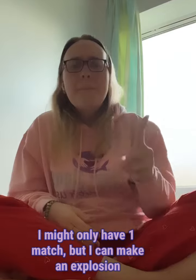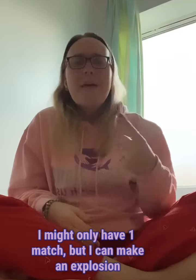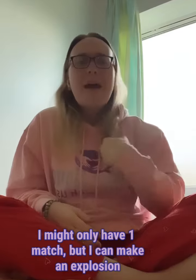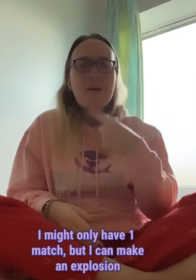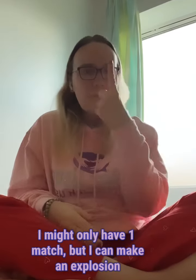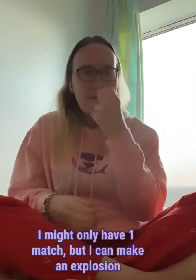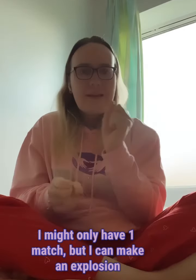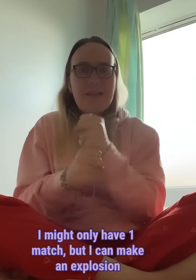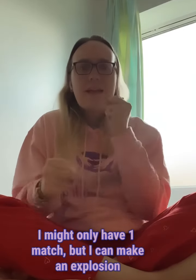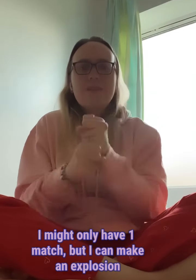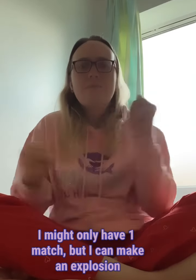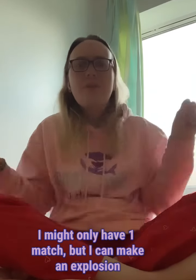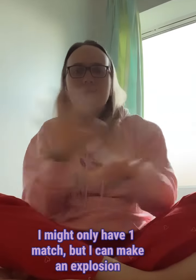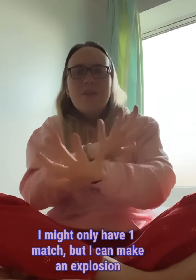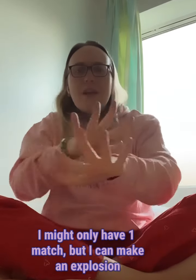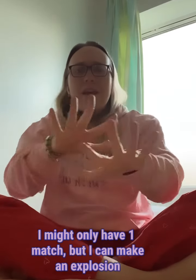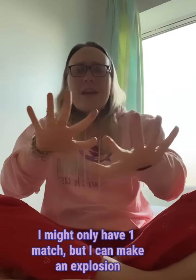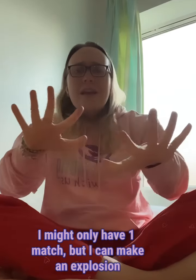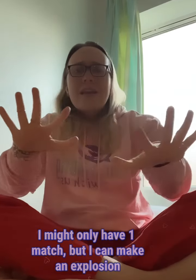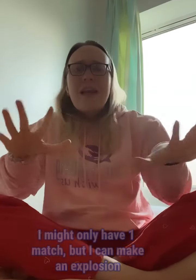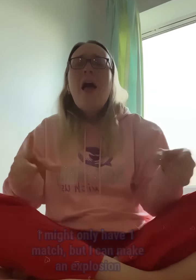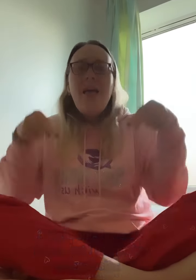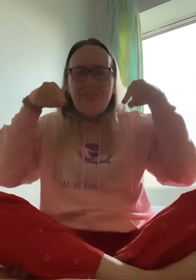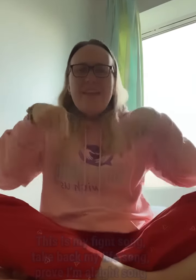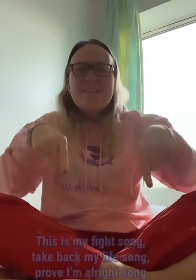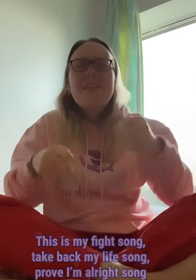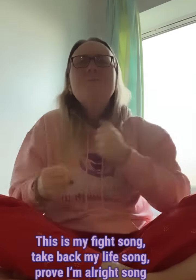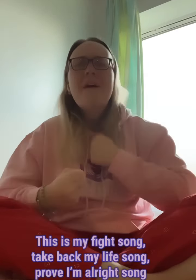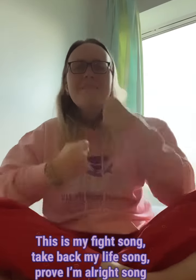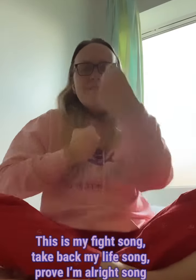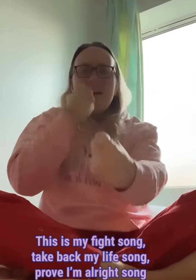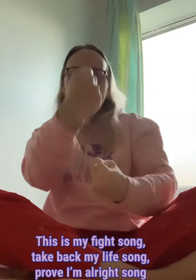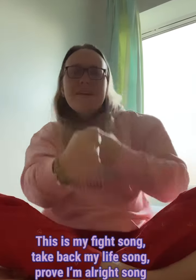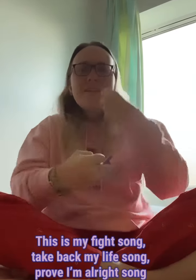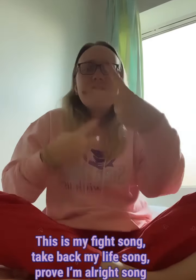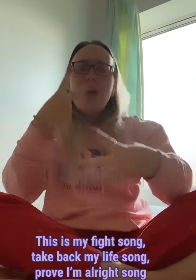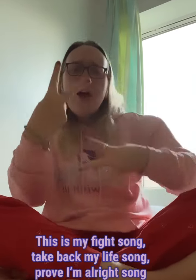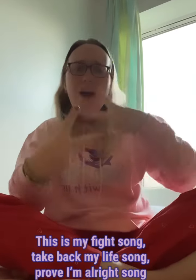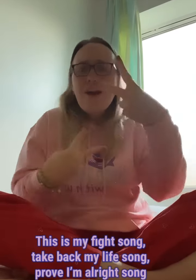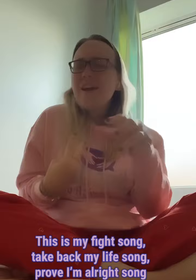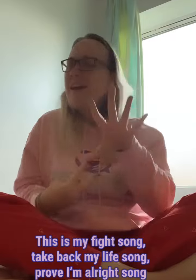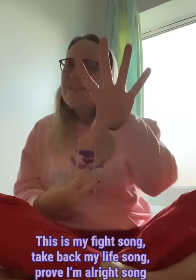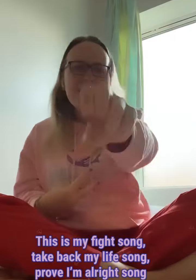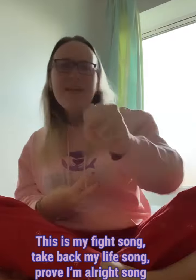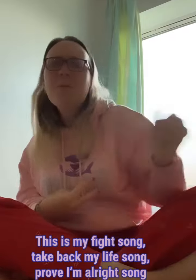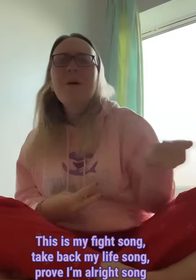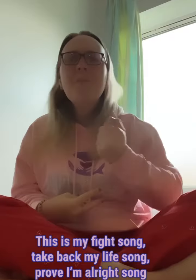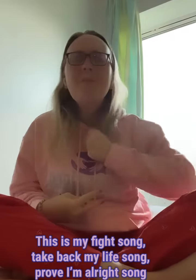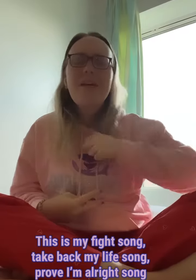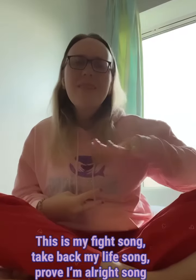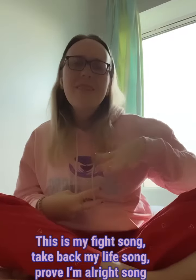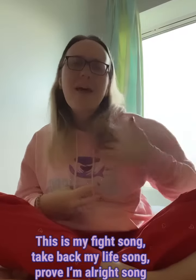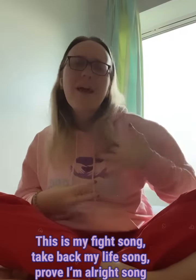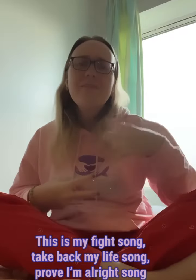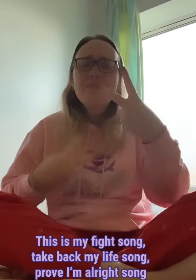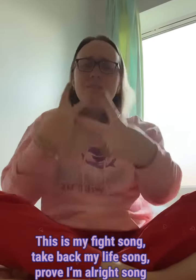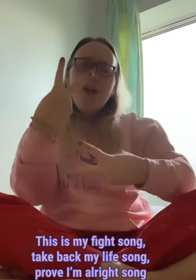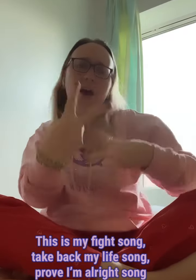but I can make an explosion. This is my fight song. Take back my life